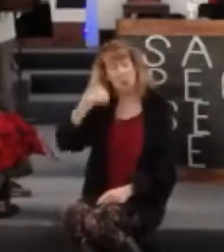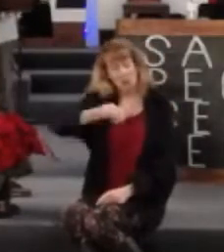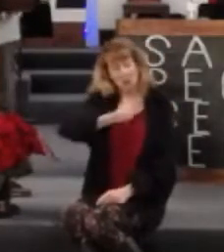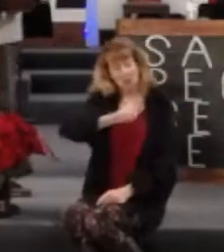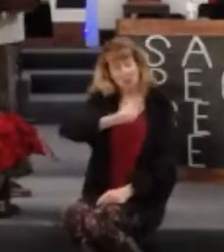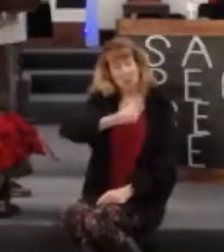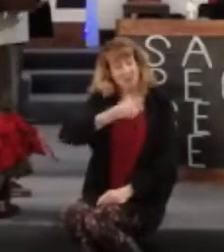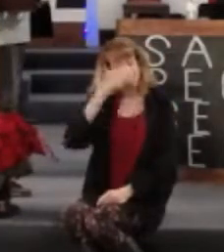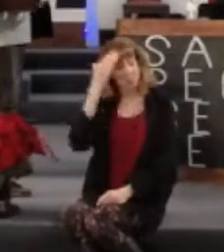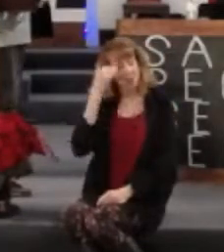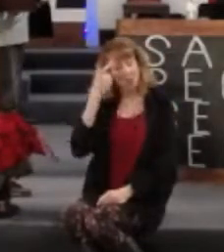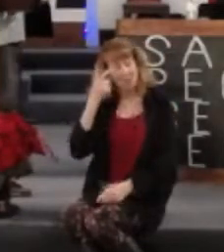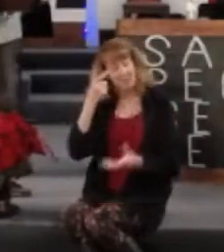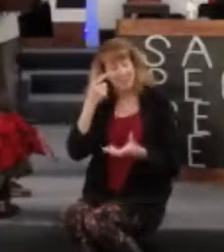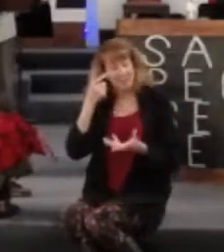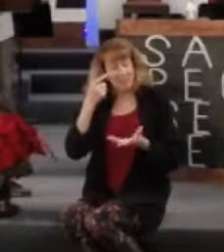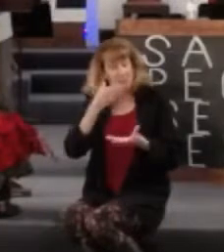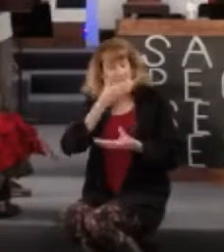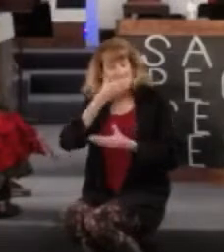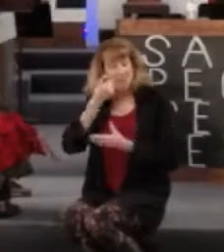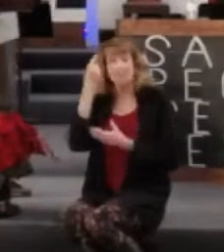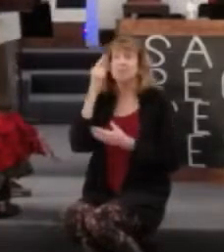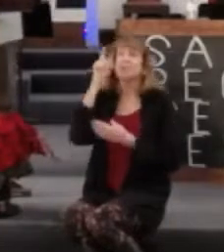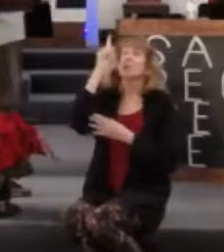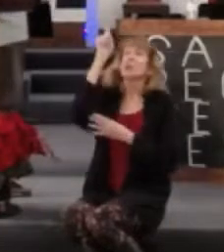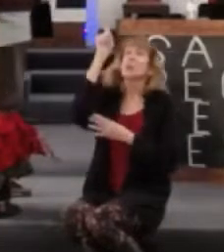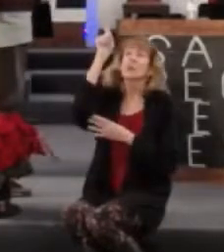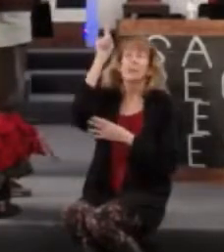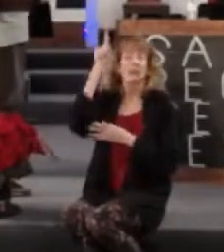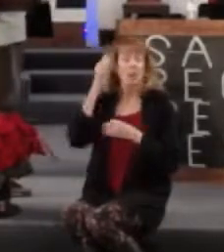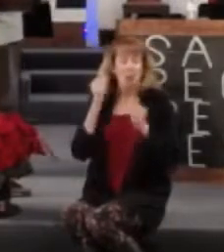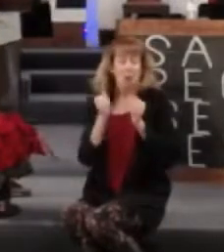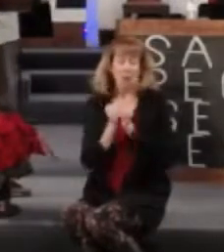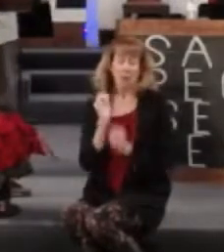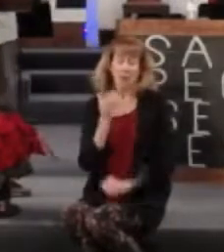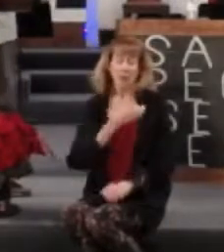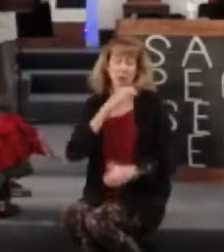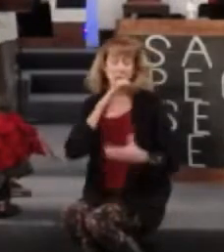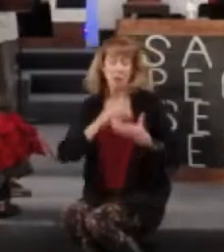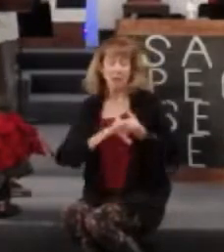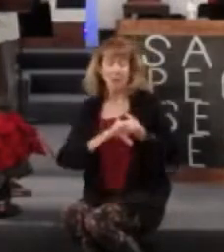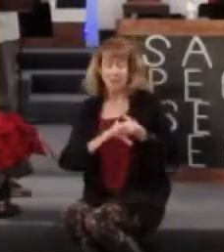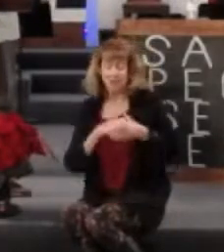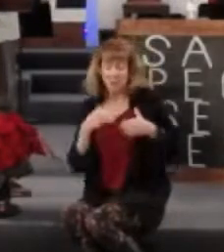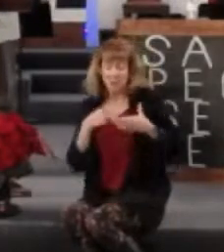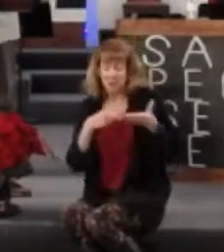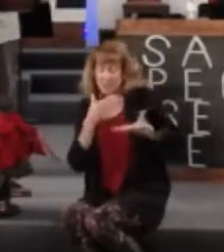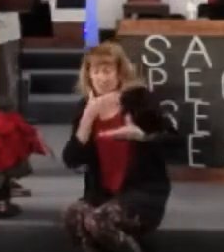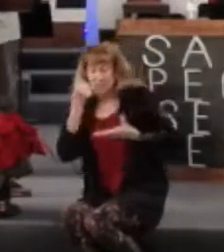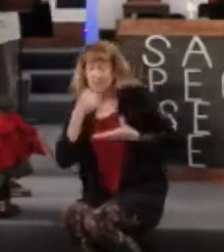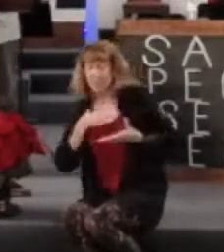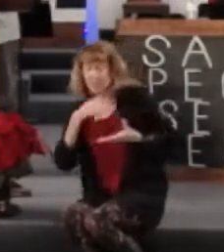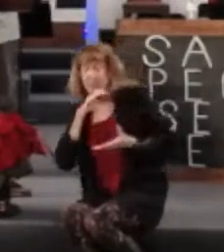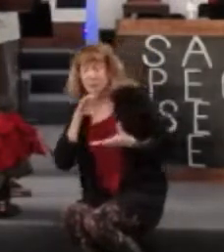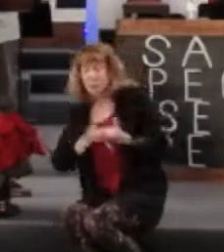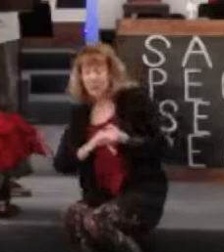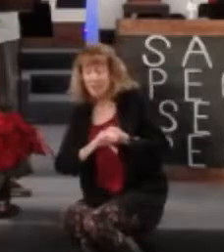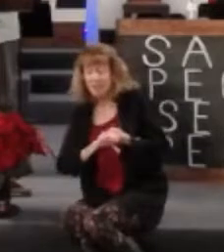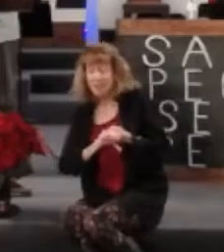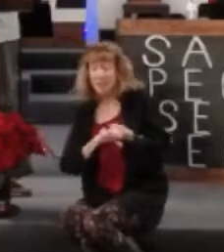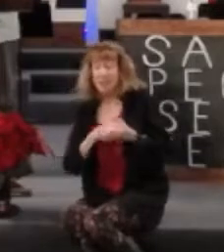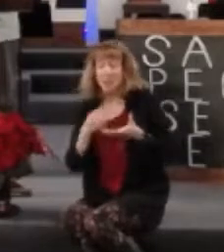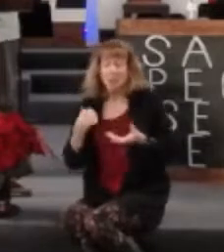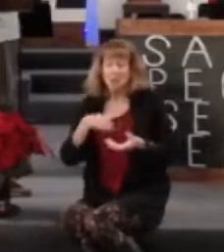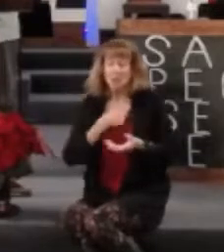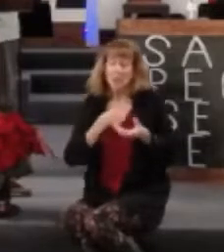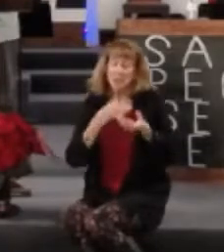ourselves. And it's the same with our wives. We seek what's best for her, even setting aside our own desires.